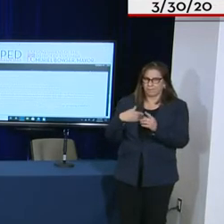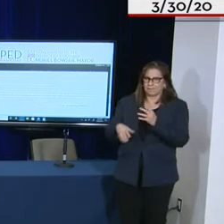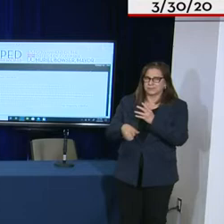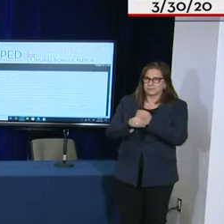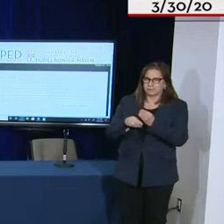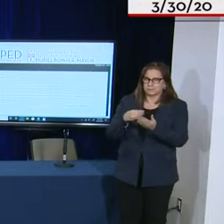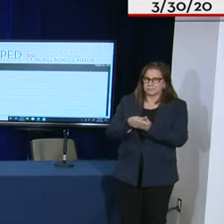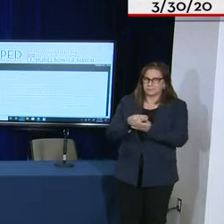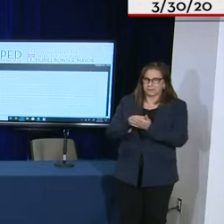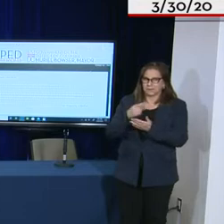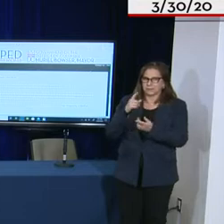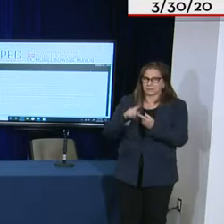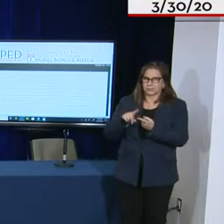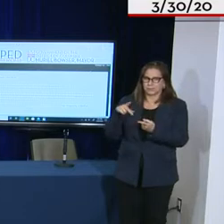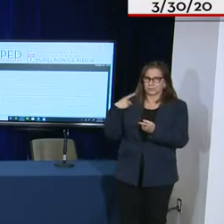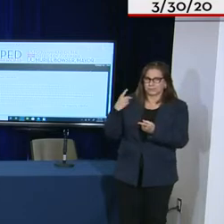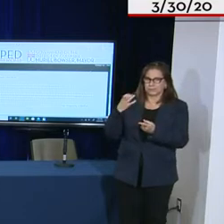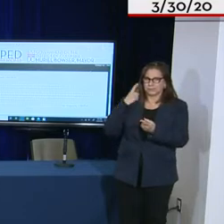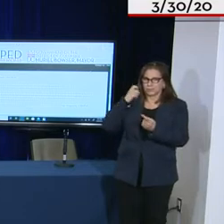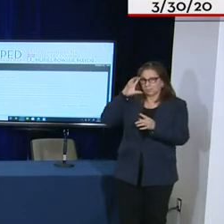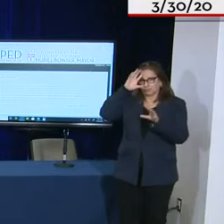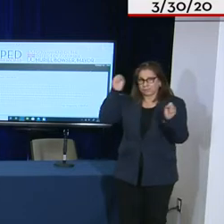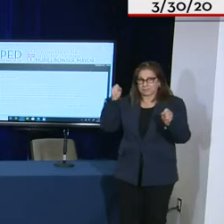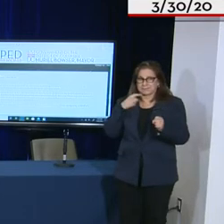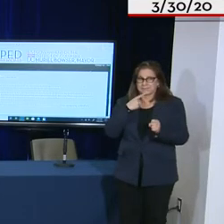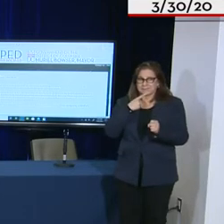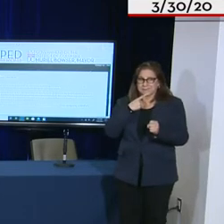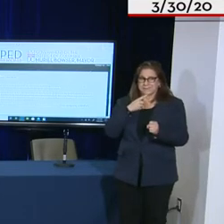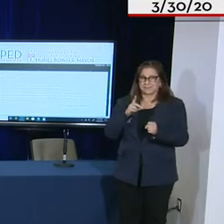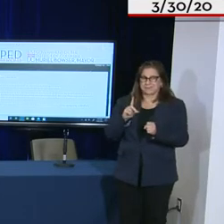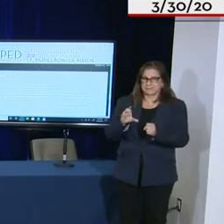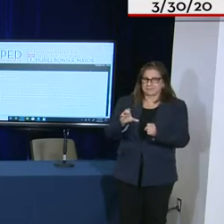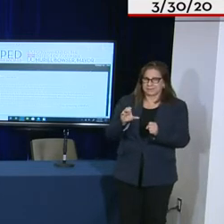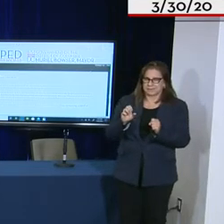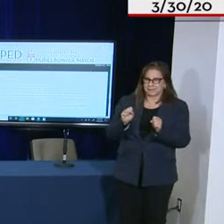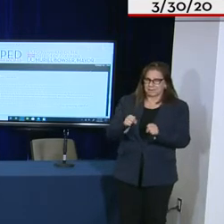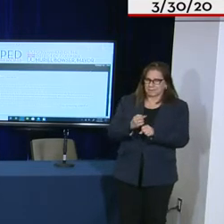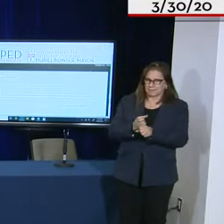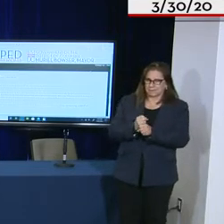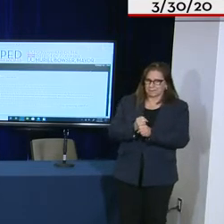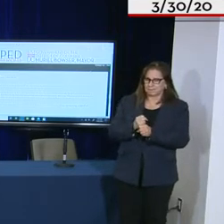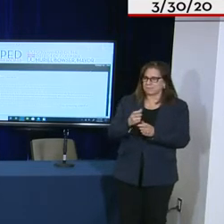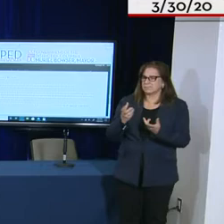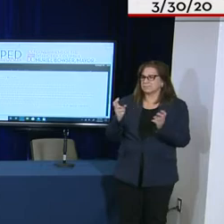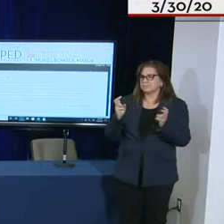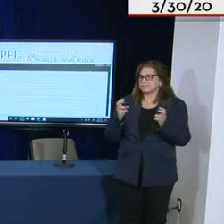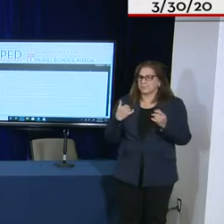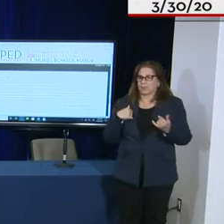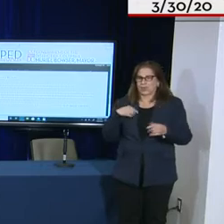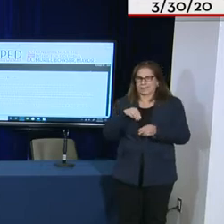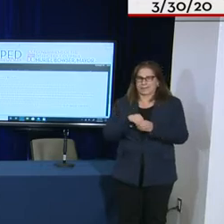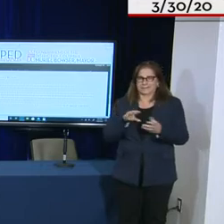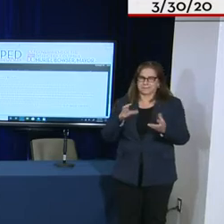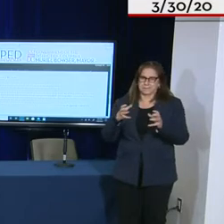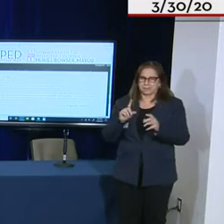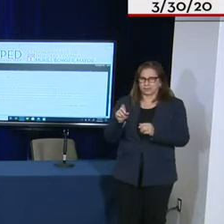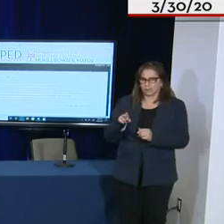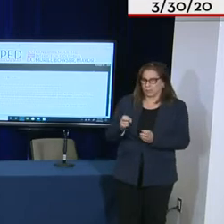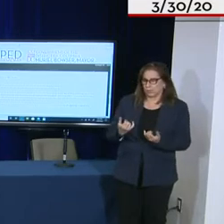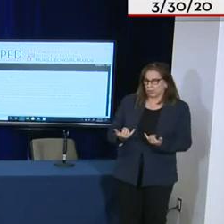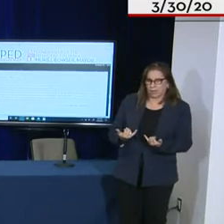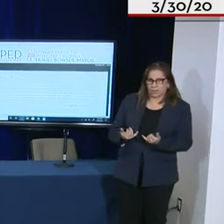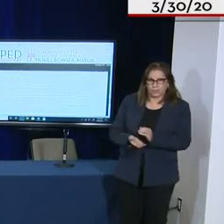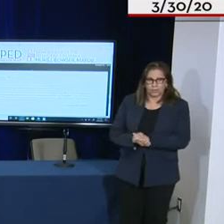president declared D.C. as a, I think, disaster zone as of yesterday. And so I wanted to see if there are other micro grants